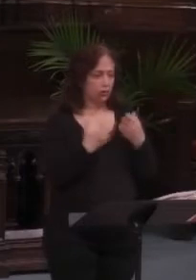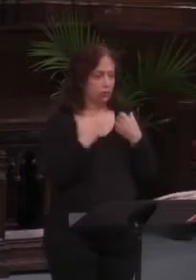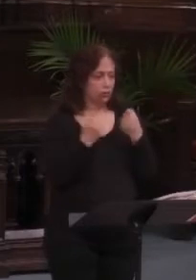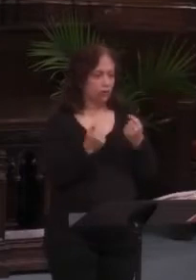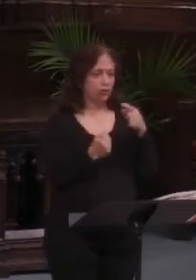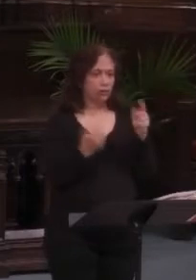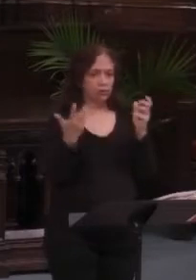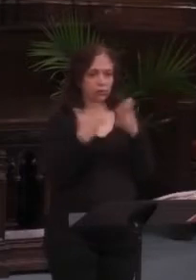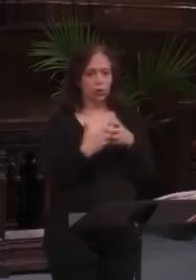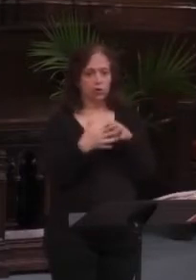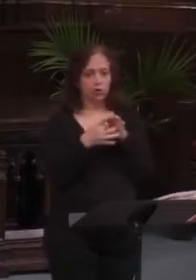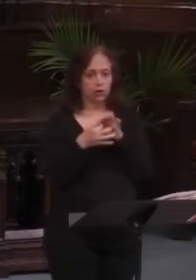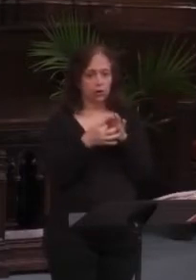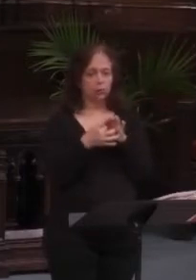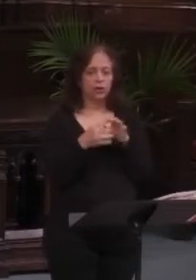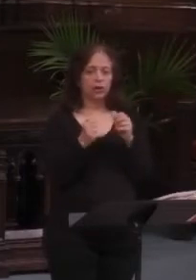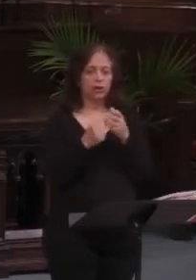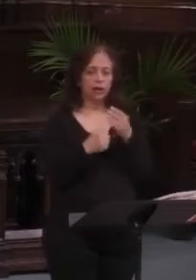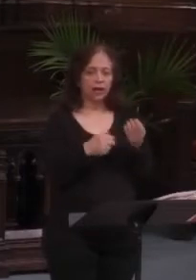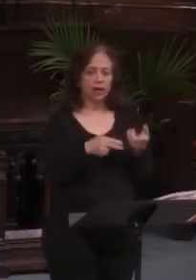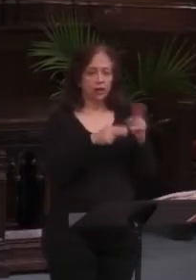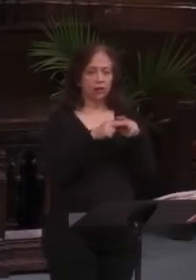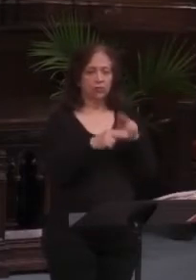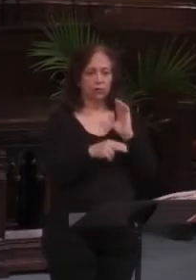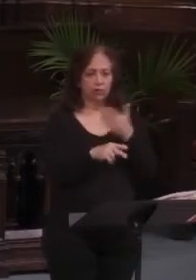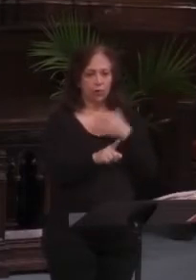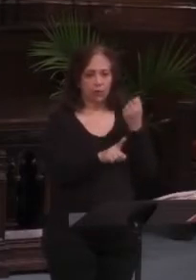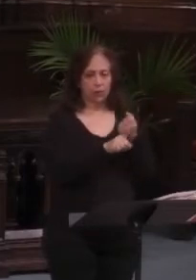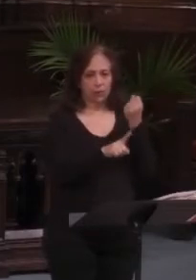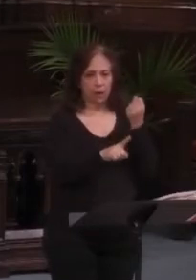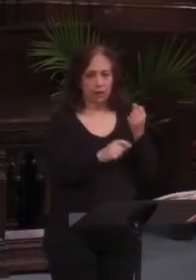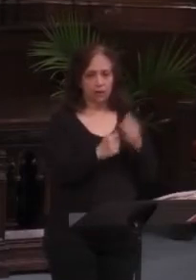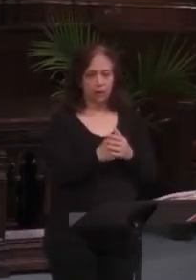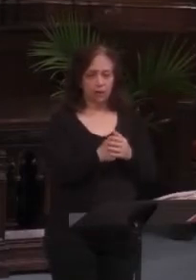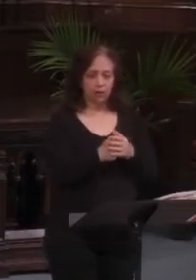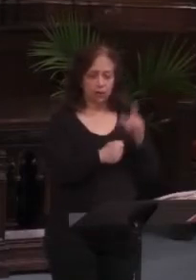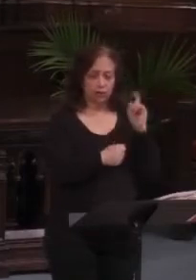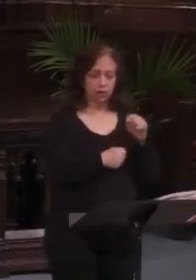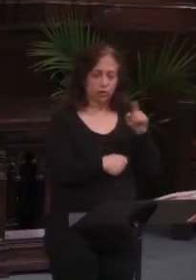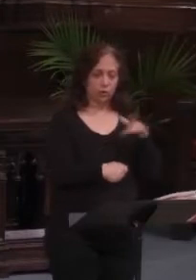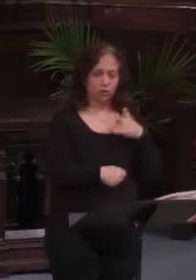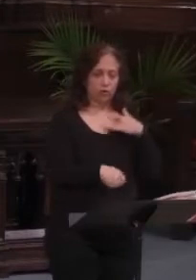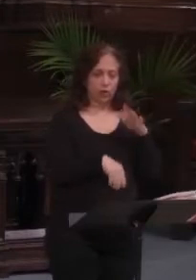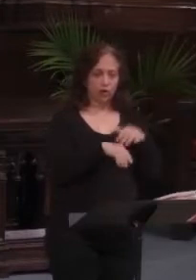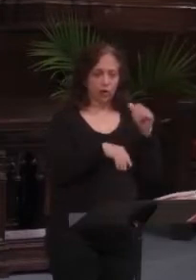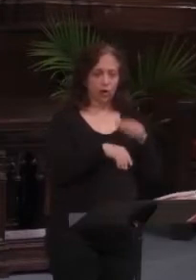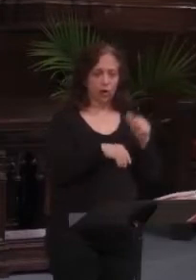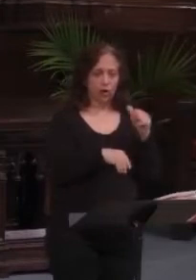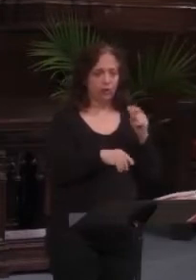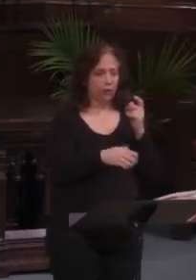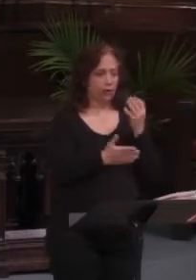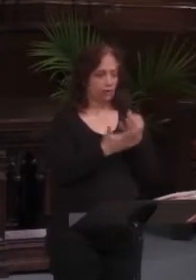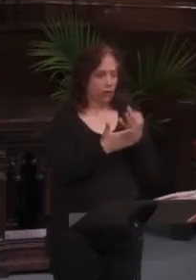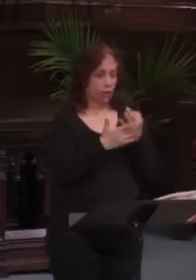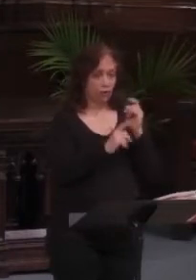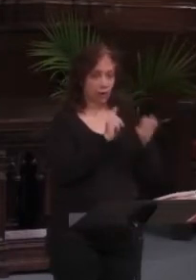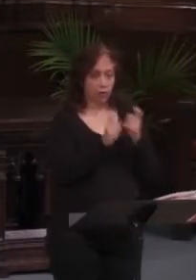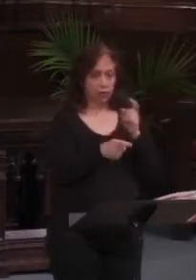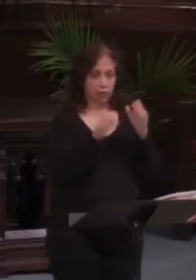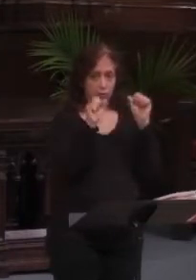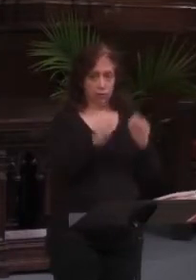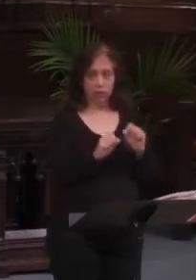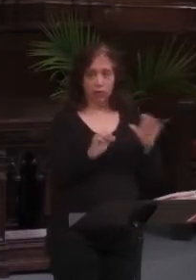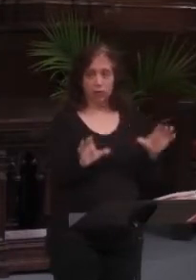these partnerships and increase our impact. Should you feel called to make a financial contribution, you can do